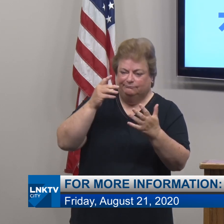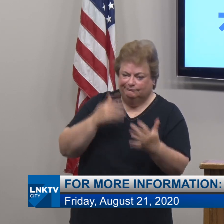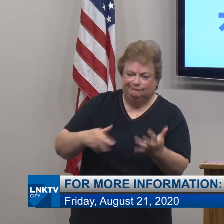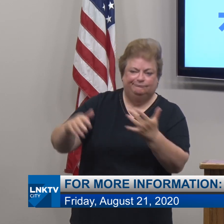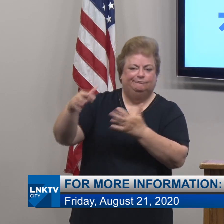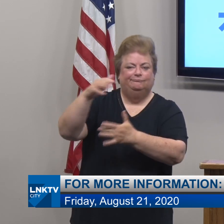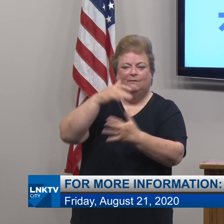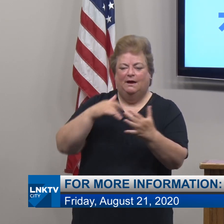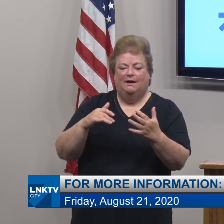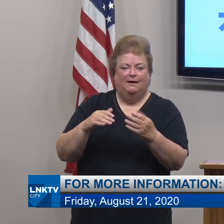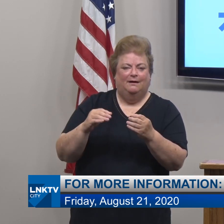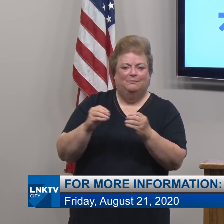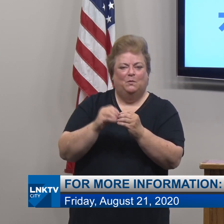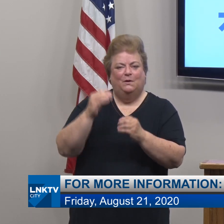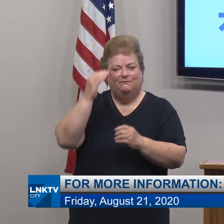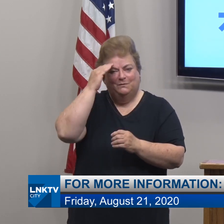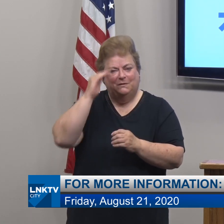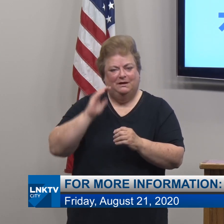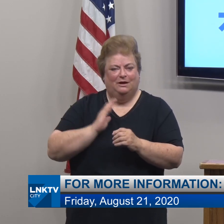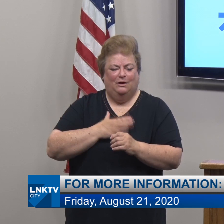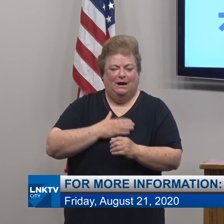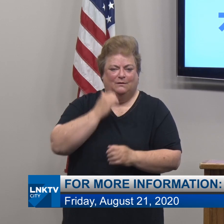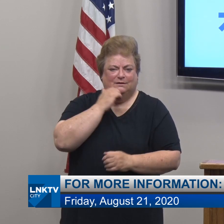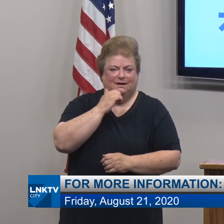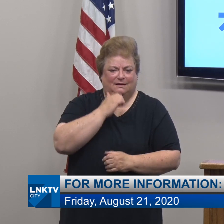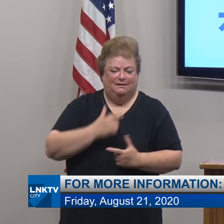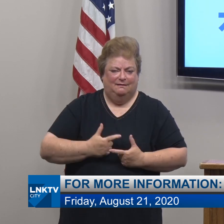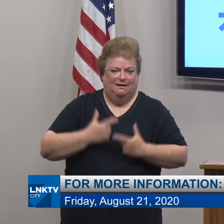more familiar to our daily lives.